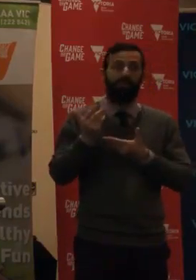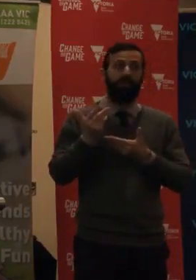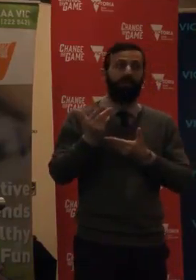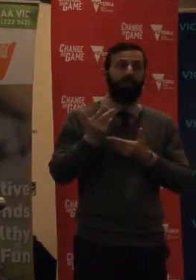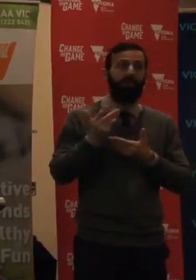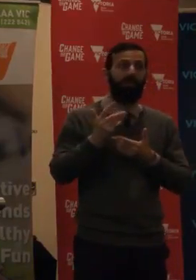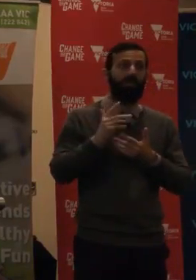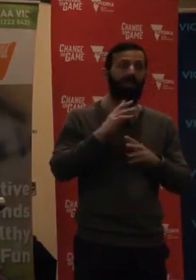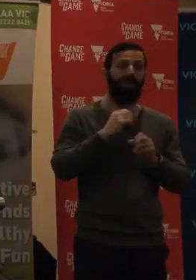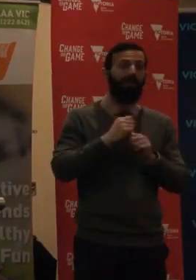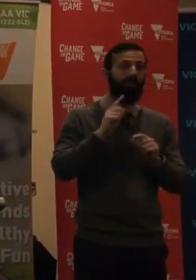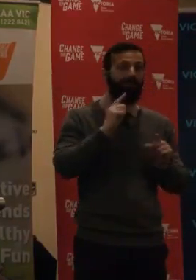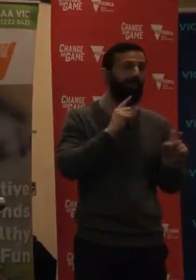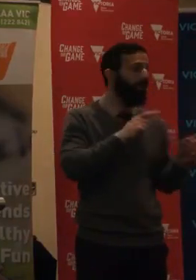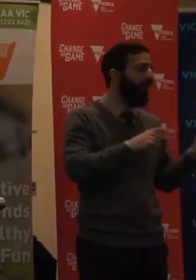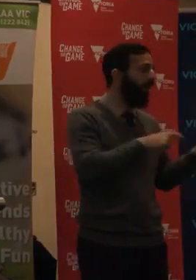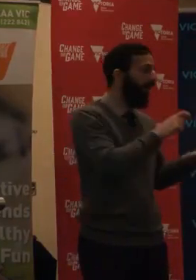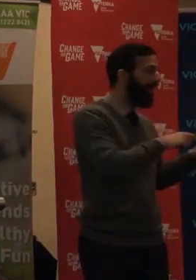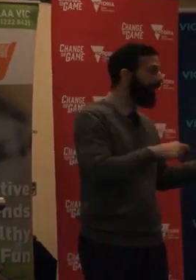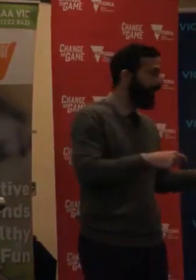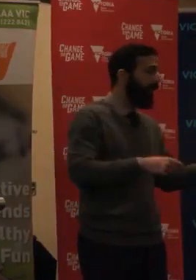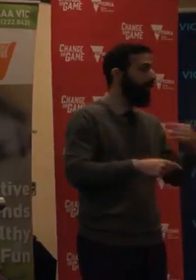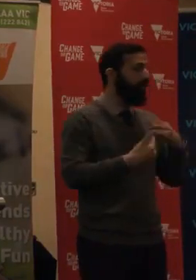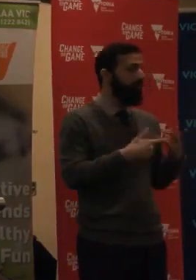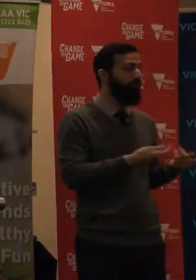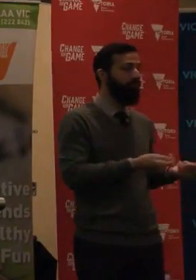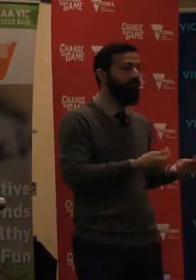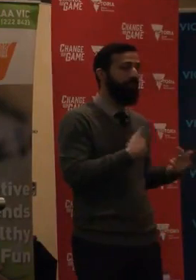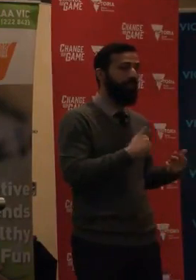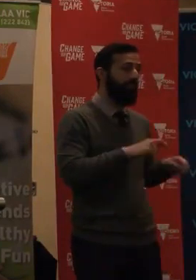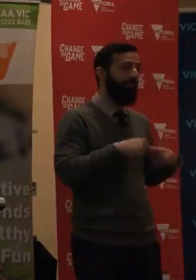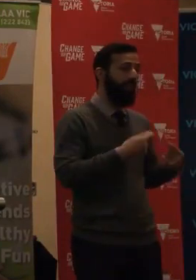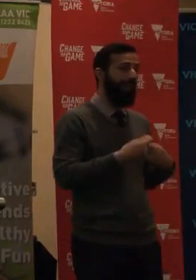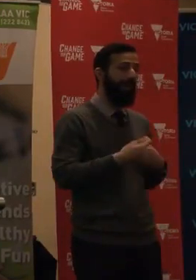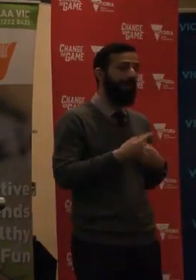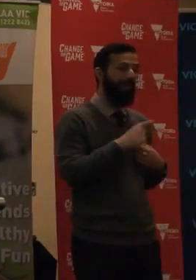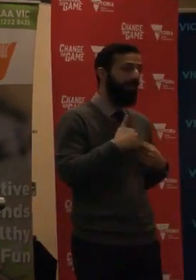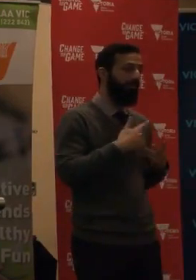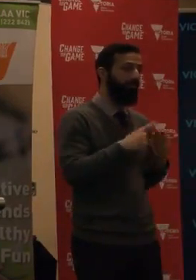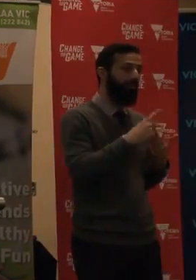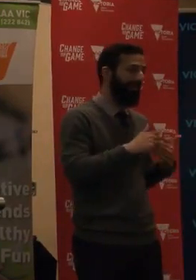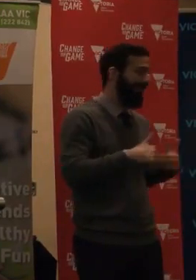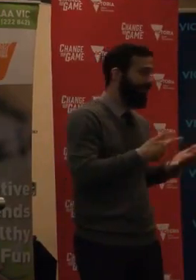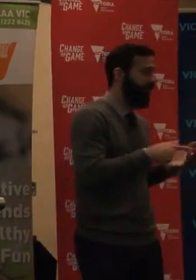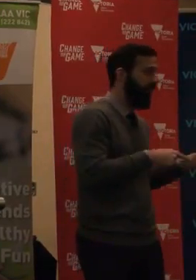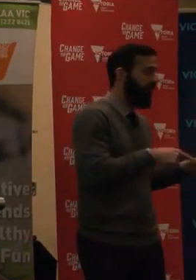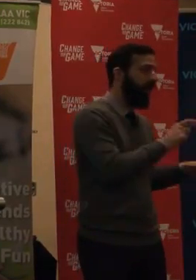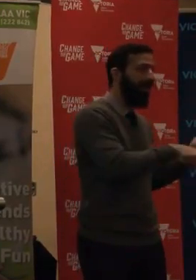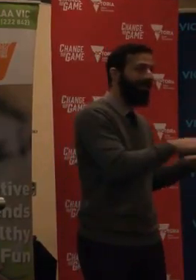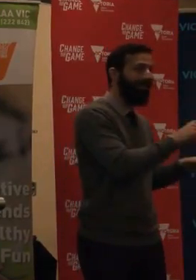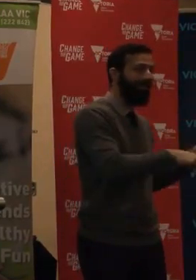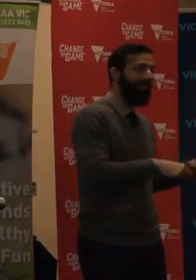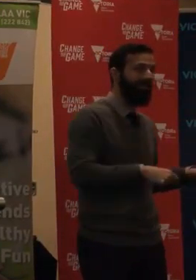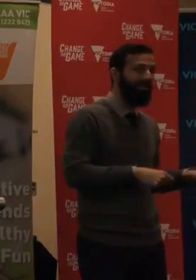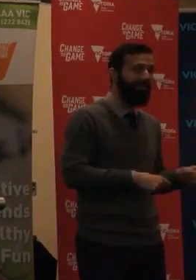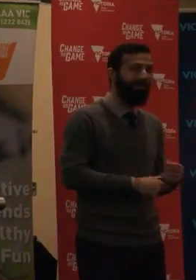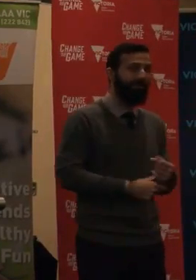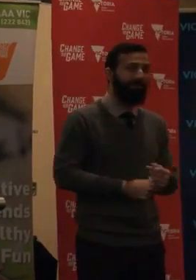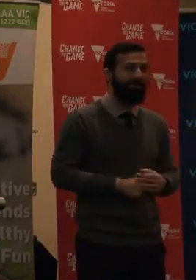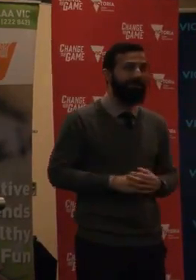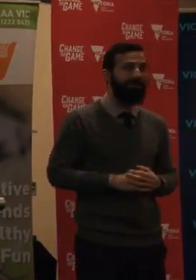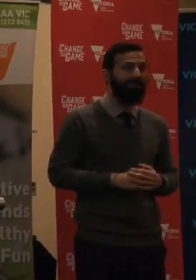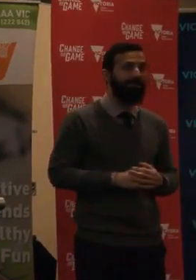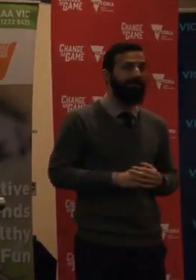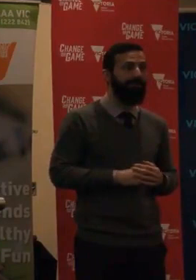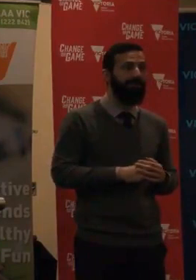then bring clients to providers to their door, and then the program would be delivered to those clients. It was as simple and as difficult as